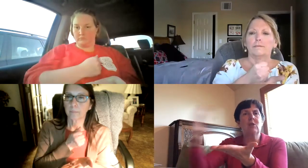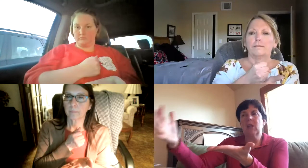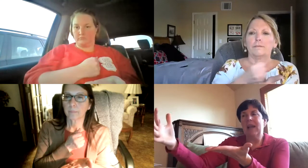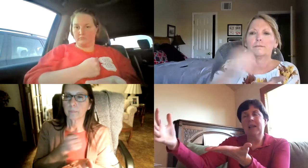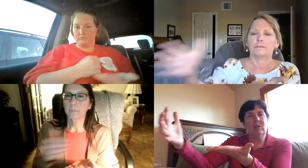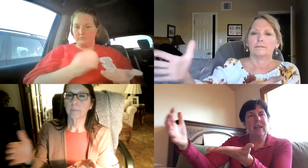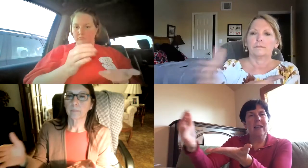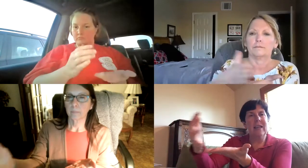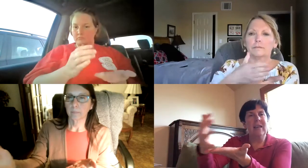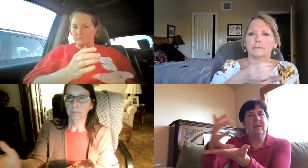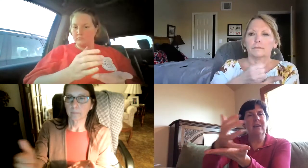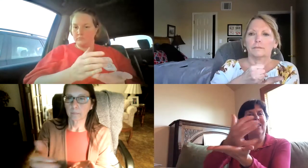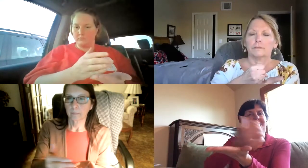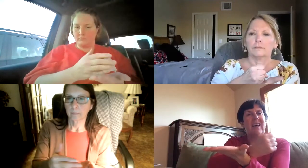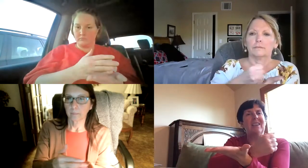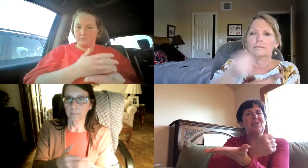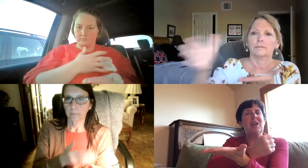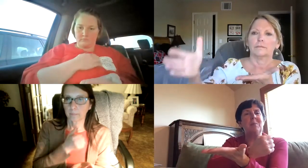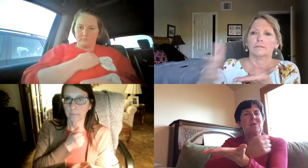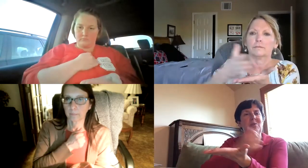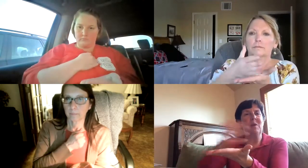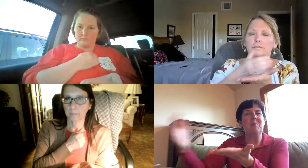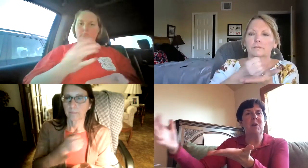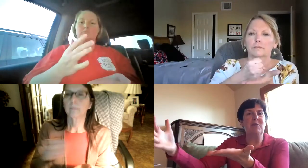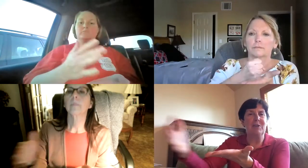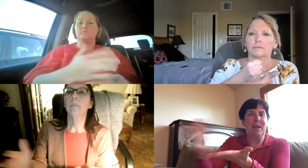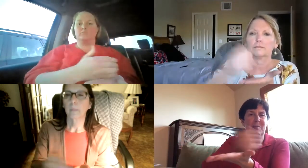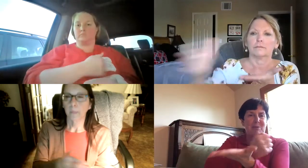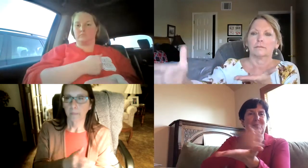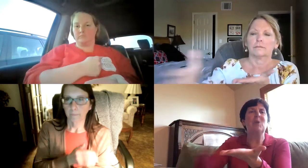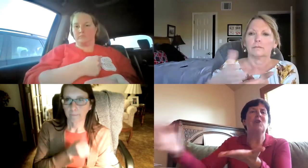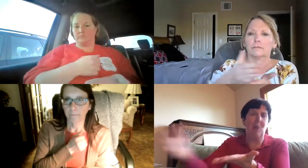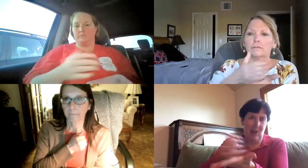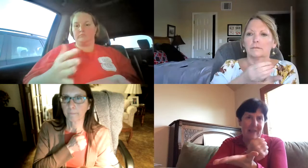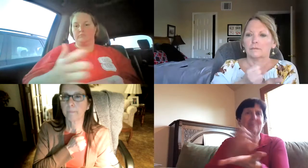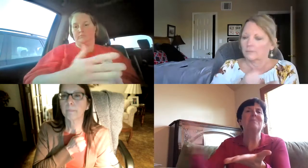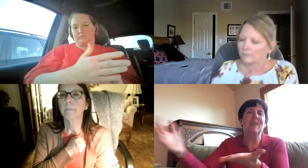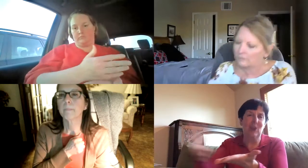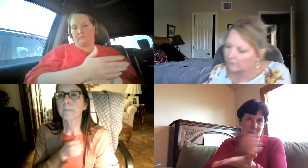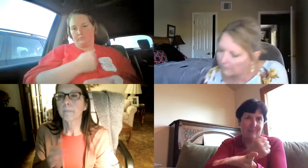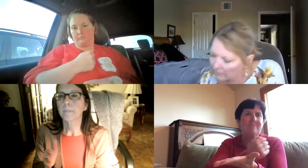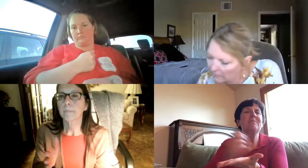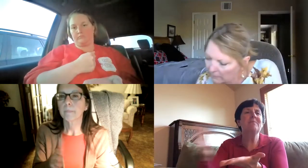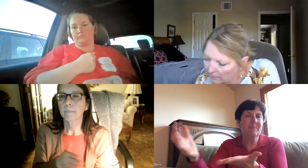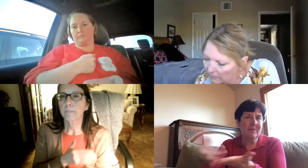So it's like you're taking the chips from a poker table and just pulling them all in.